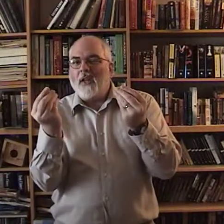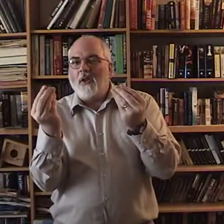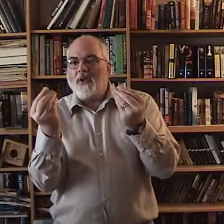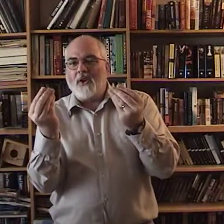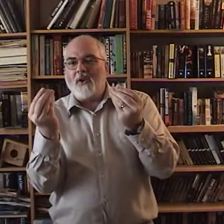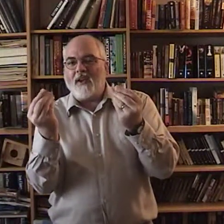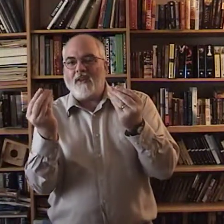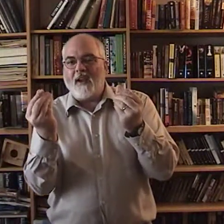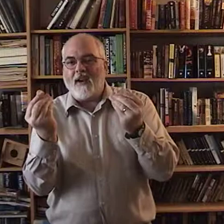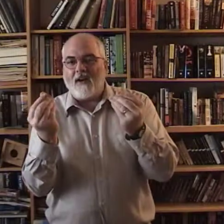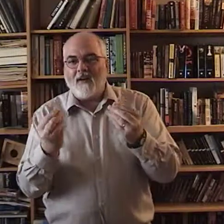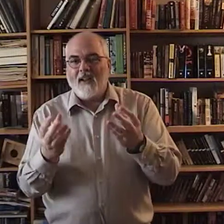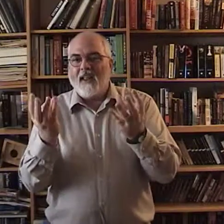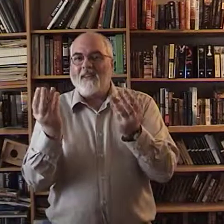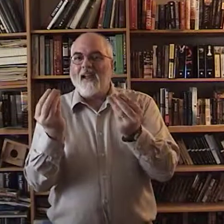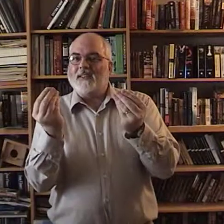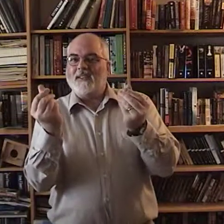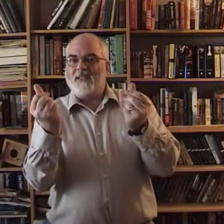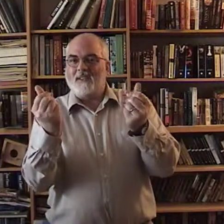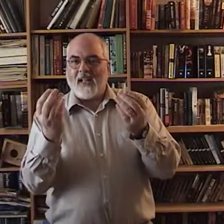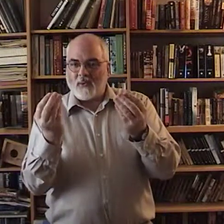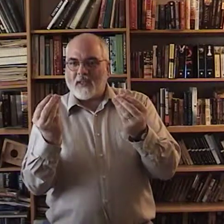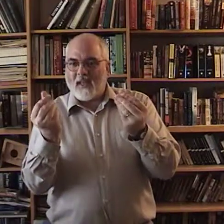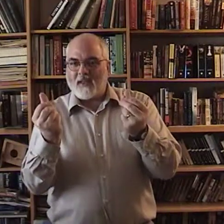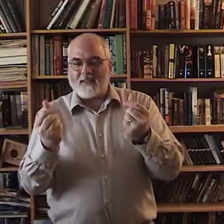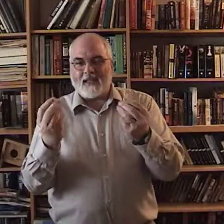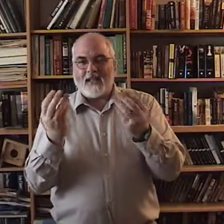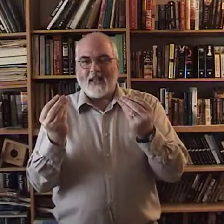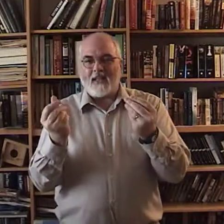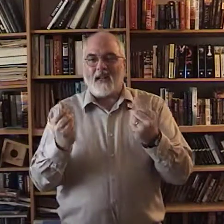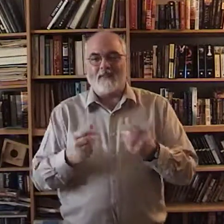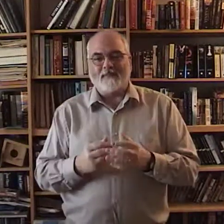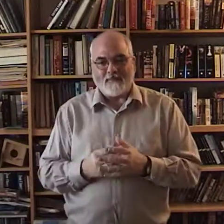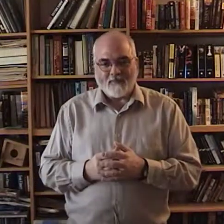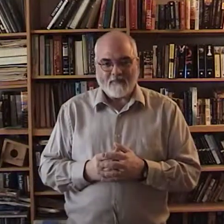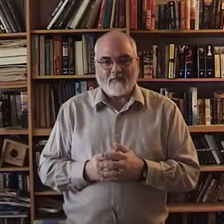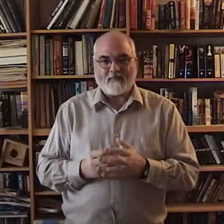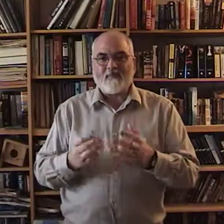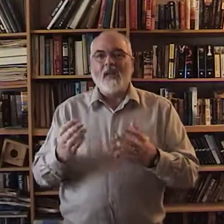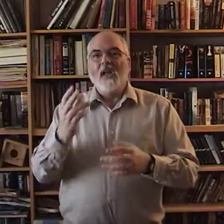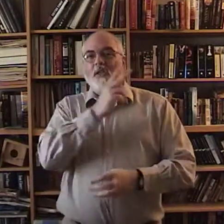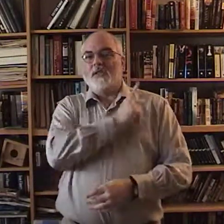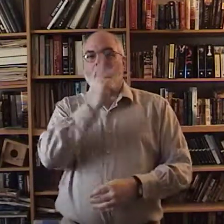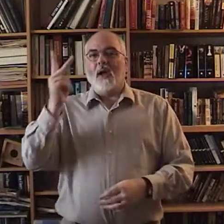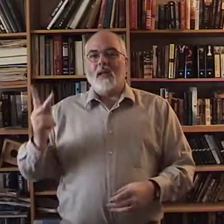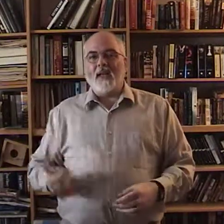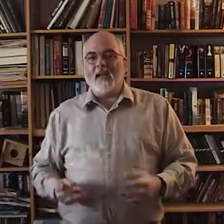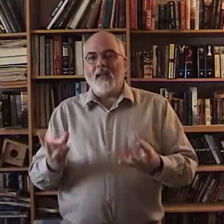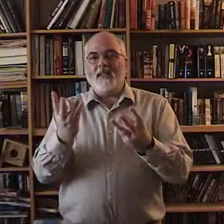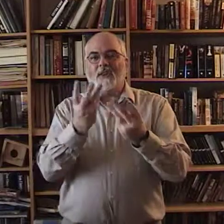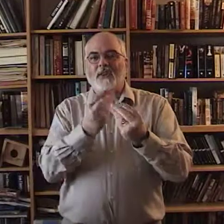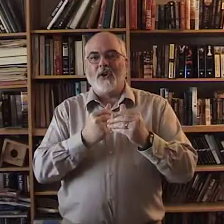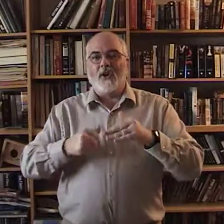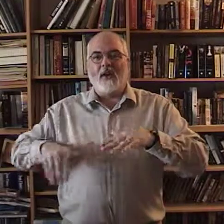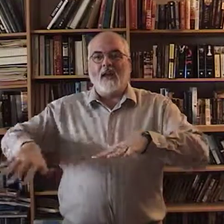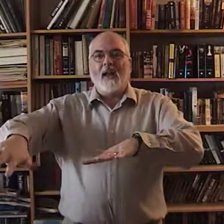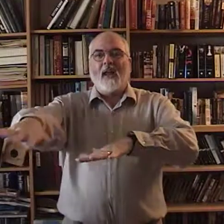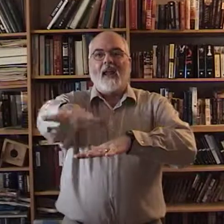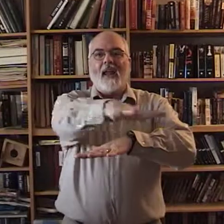the dirt in the air, that's what that is. That's that sign. So a king's dirty